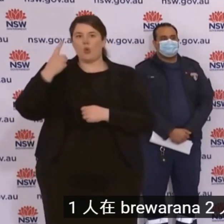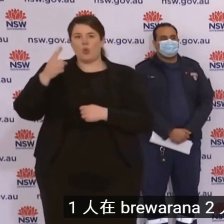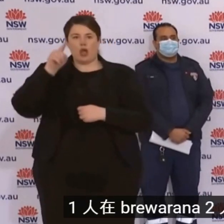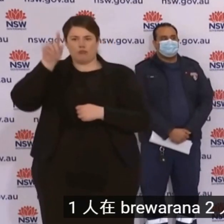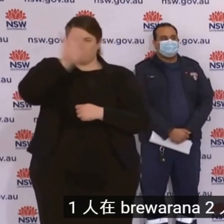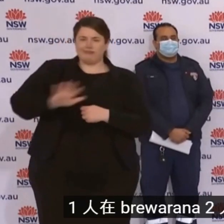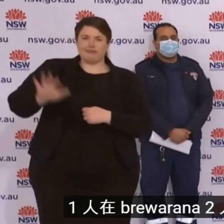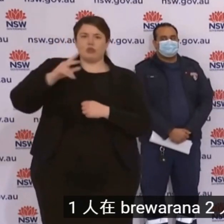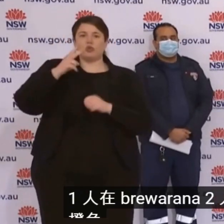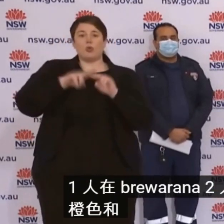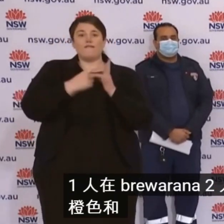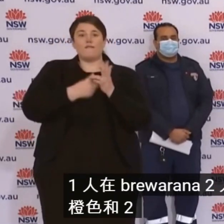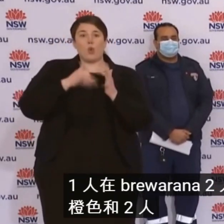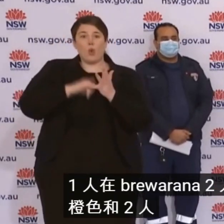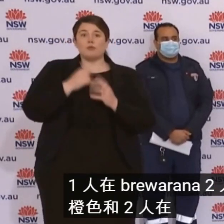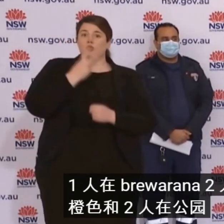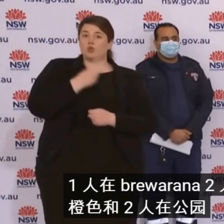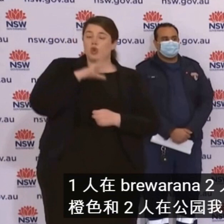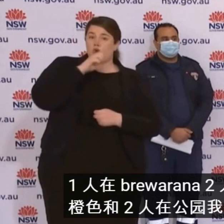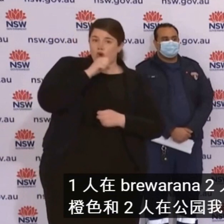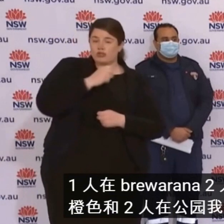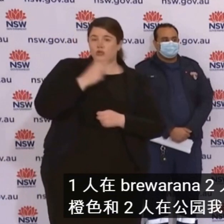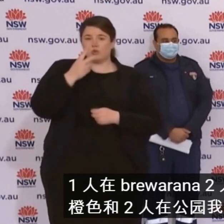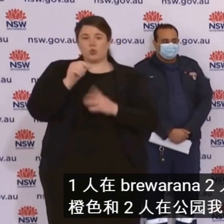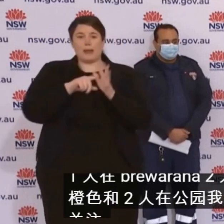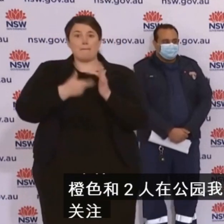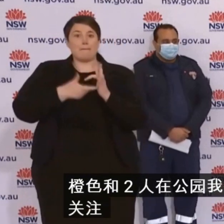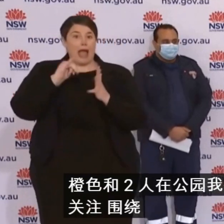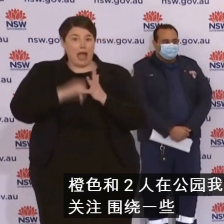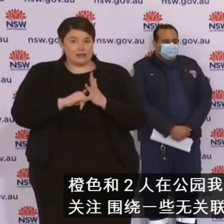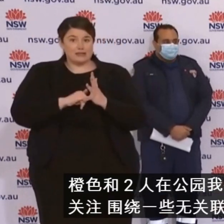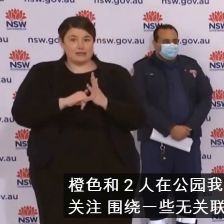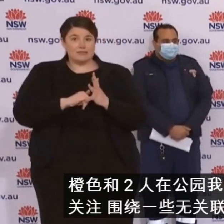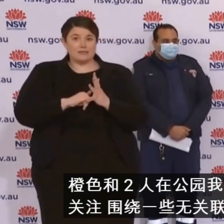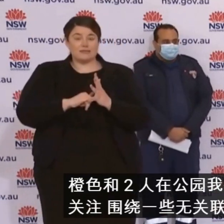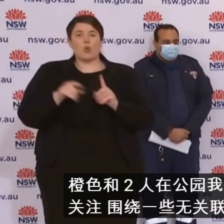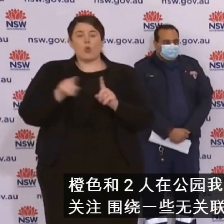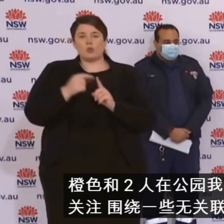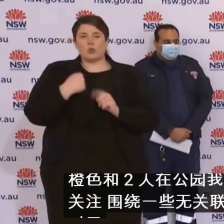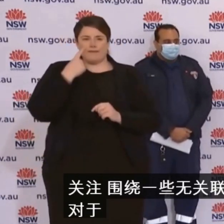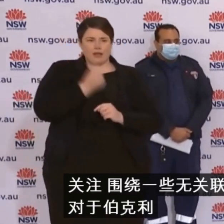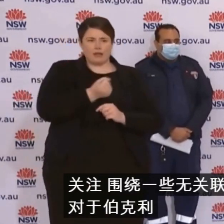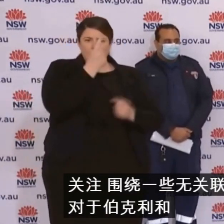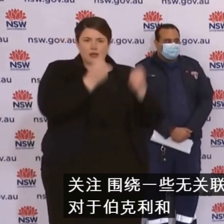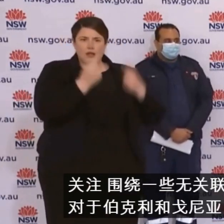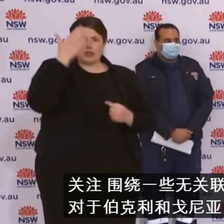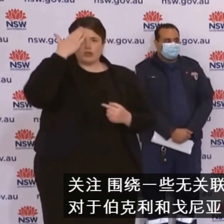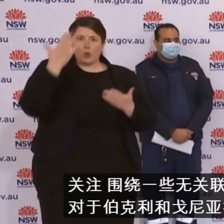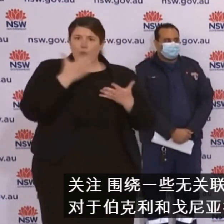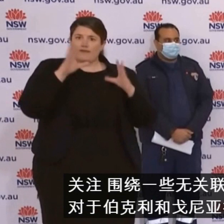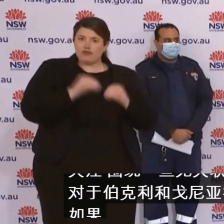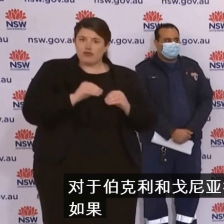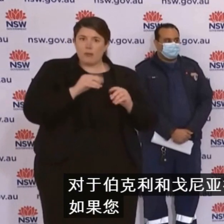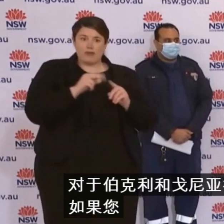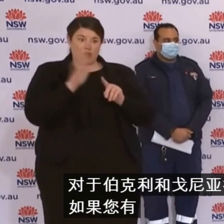Brewarrina, 2 in Forbes, 2 in Orange and 2 in Parkes. We also have got some concerns around some unlinked cases. So for the communities of Burke,